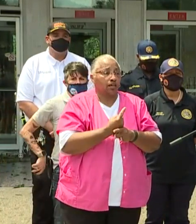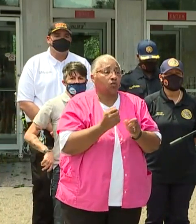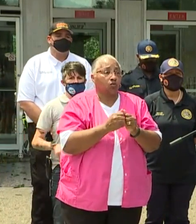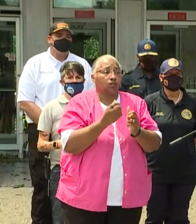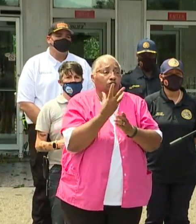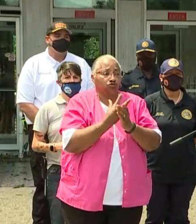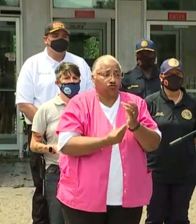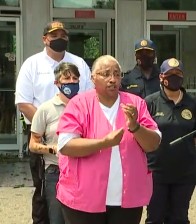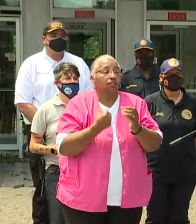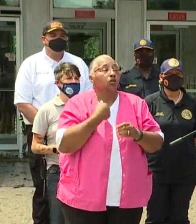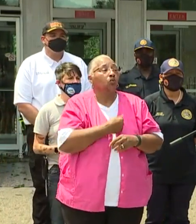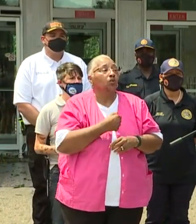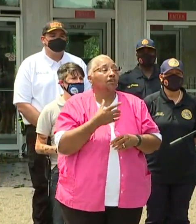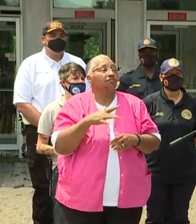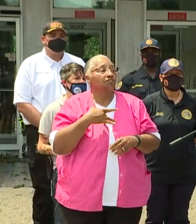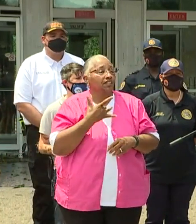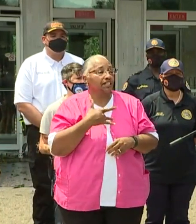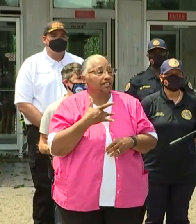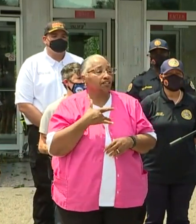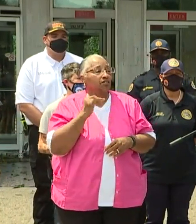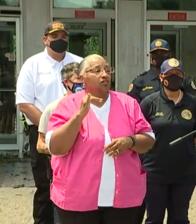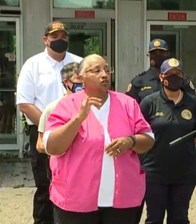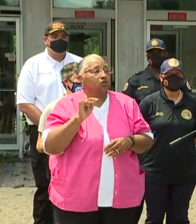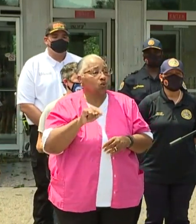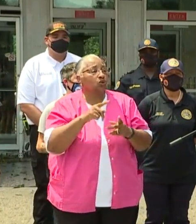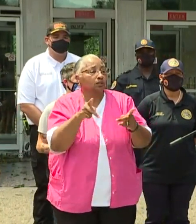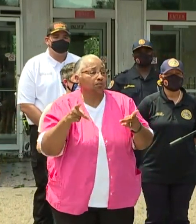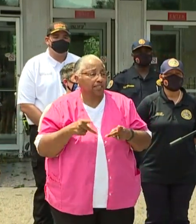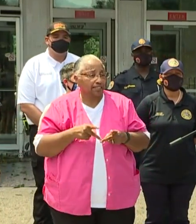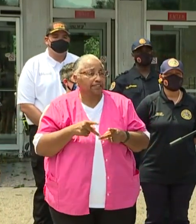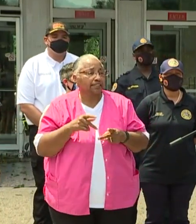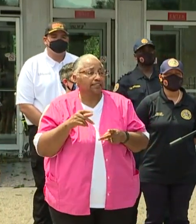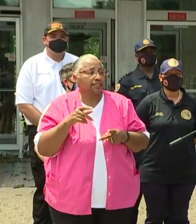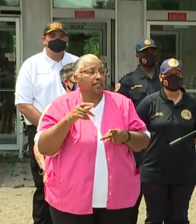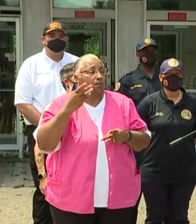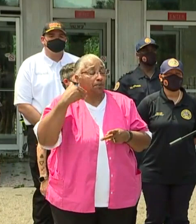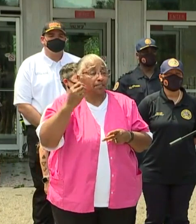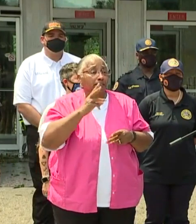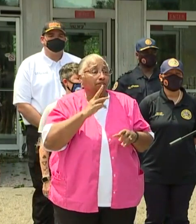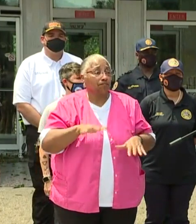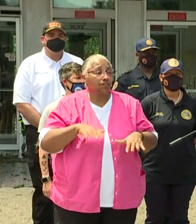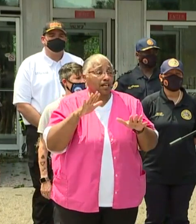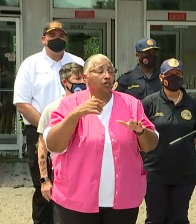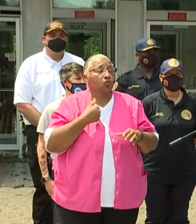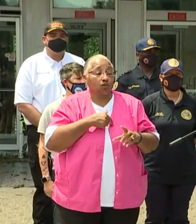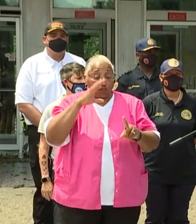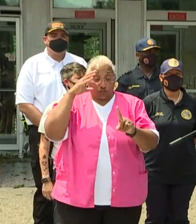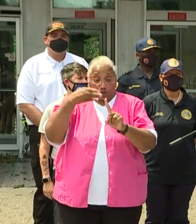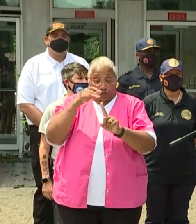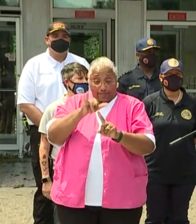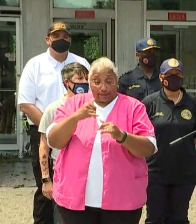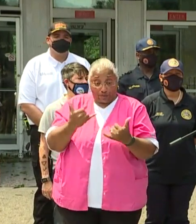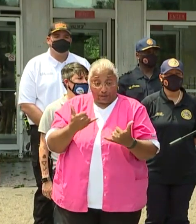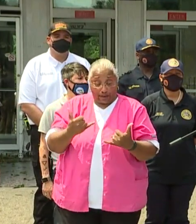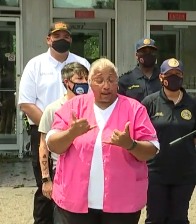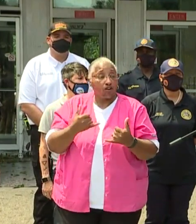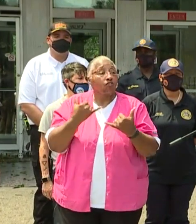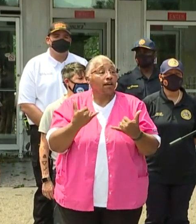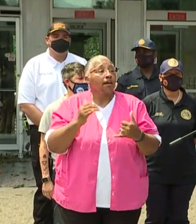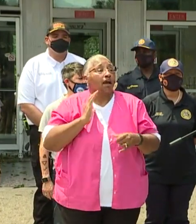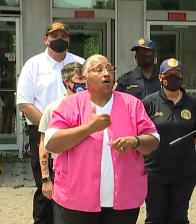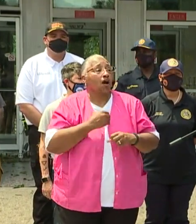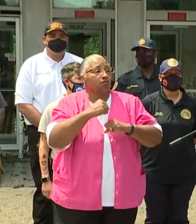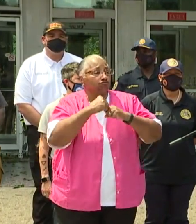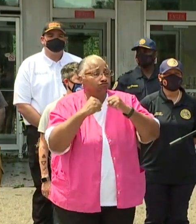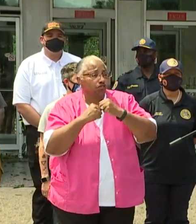we believe are those pockets of flooding need to be cleared, and that's what we're focused on at this moment. At this moment, our infrastructure operations